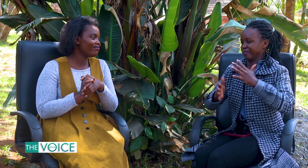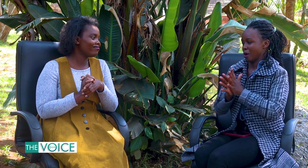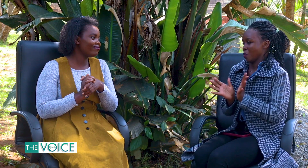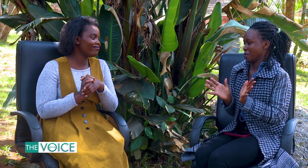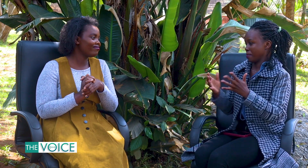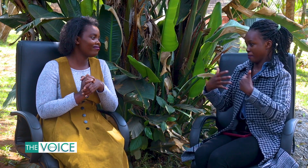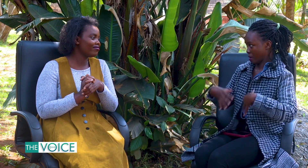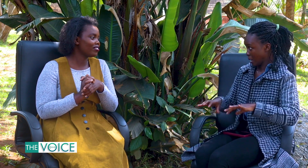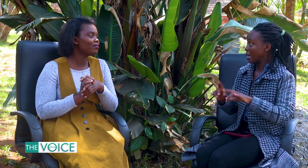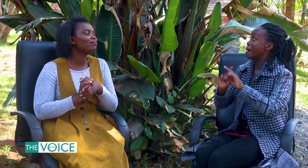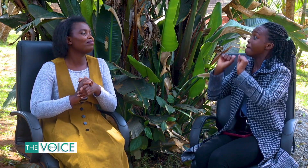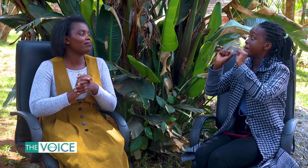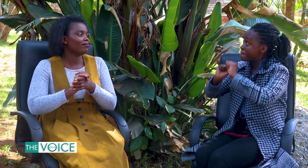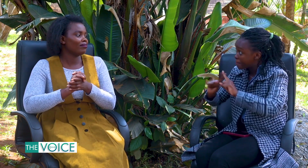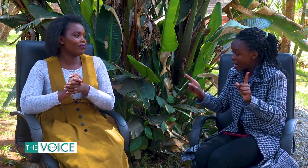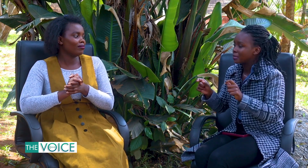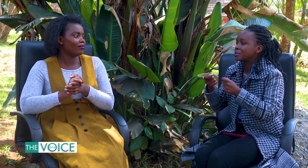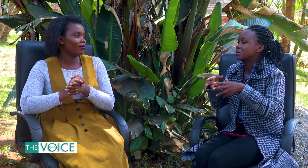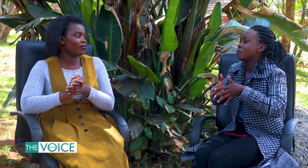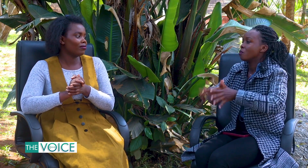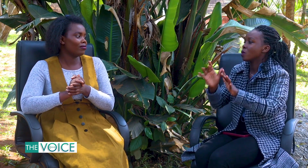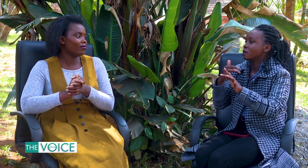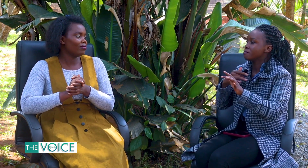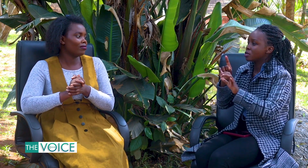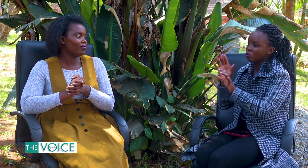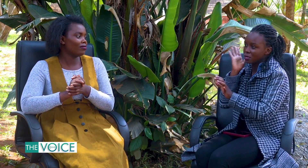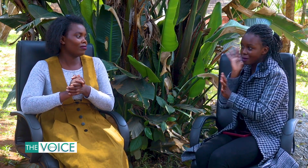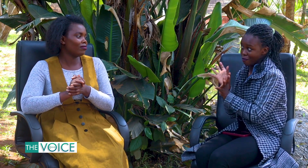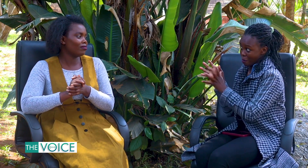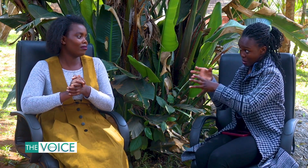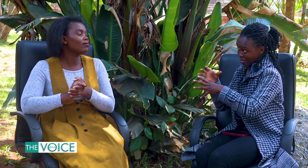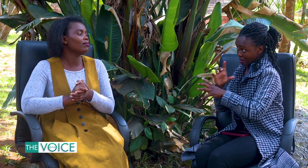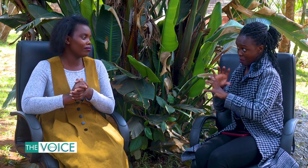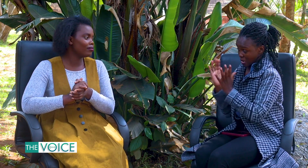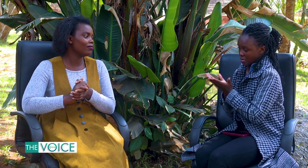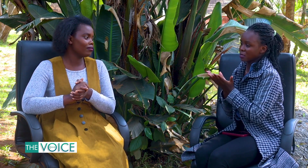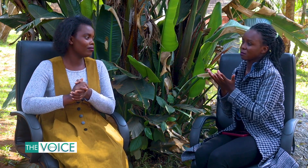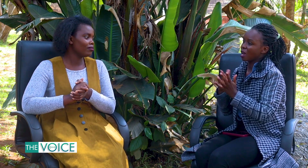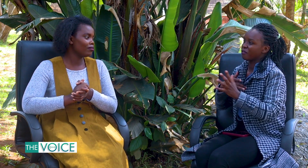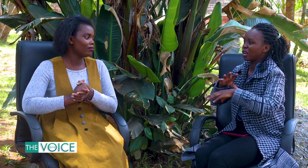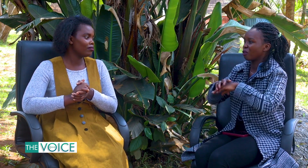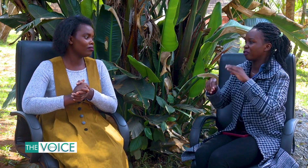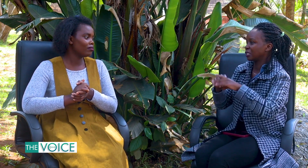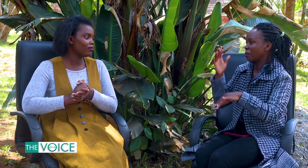so effective with the communities. But you have to remember, being in the deaf world, it's very comfortable for